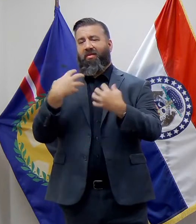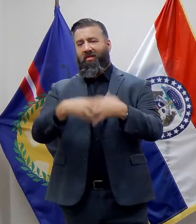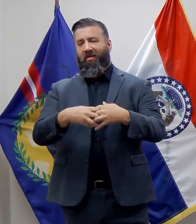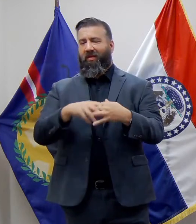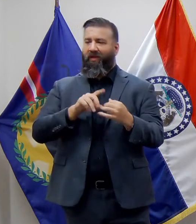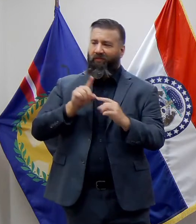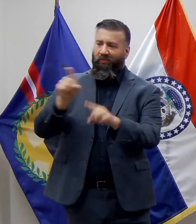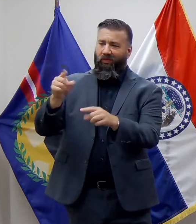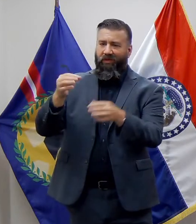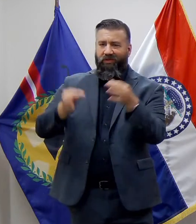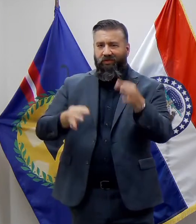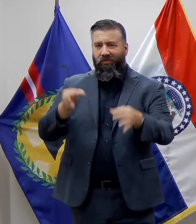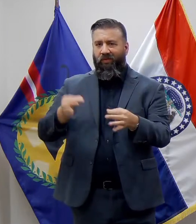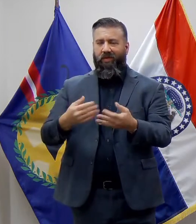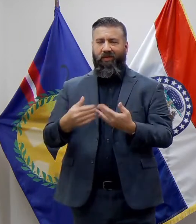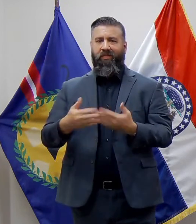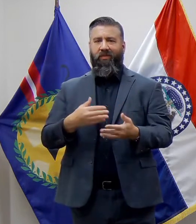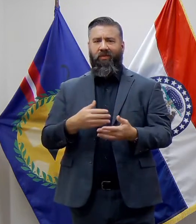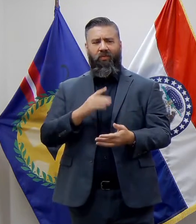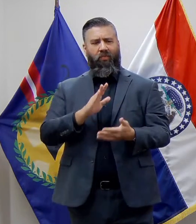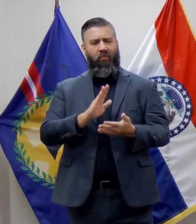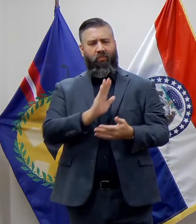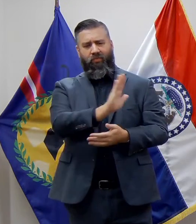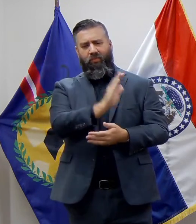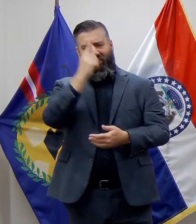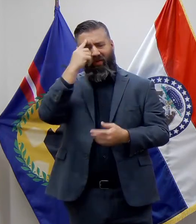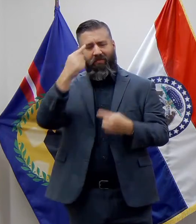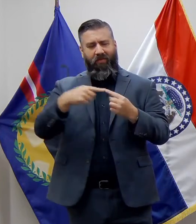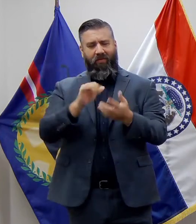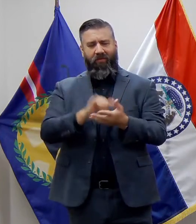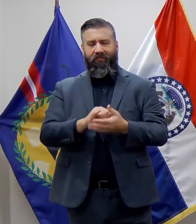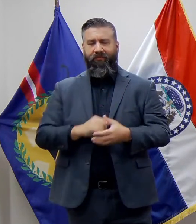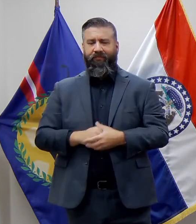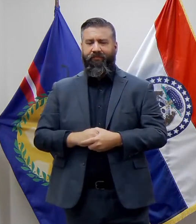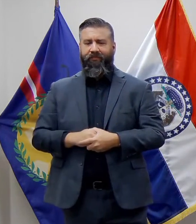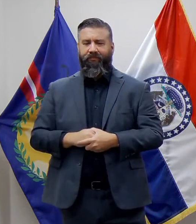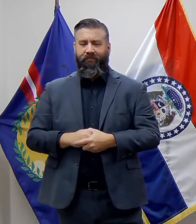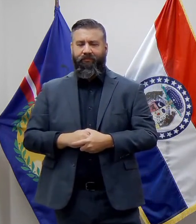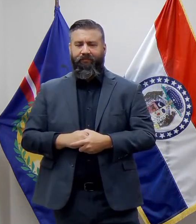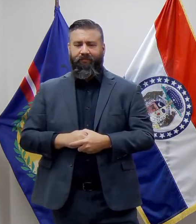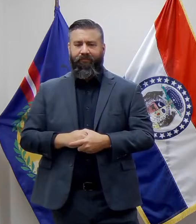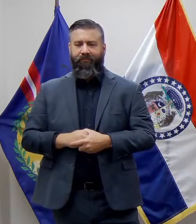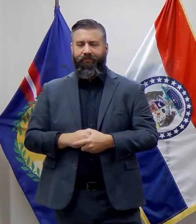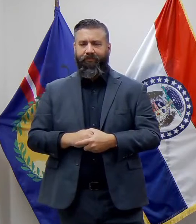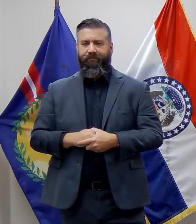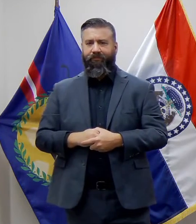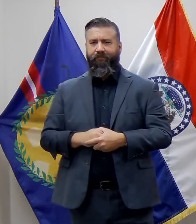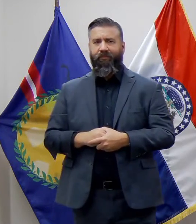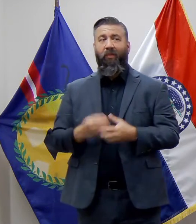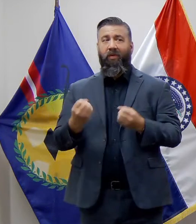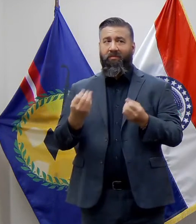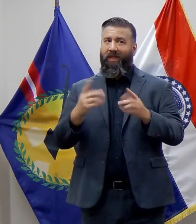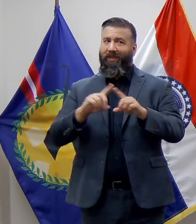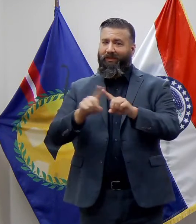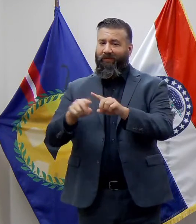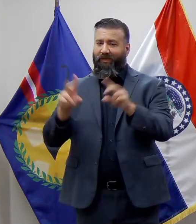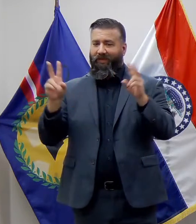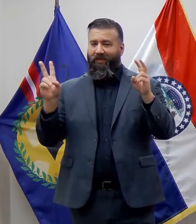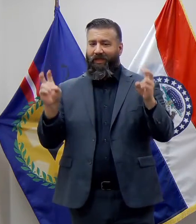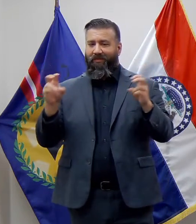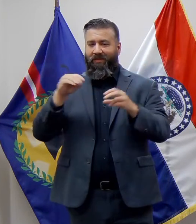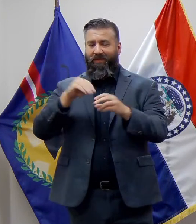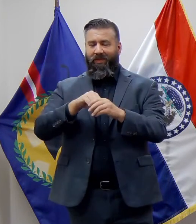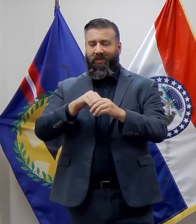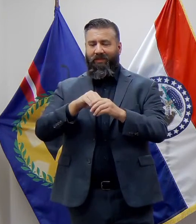anyways. Like, what's your thought about that? Well, there's so many different topics in your question, and most of your question